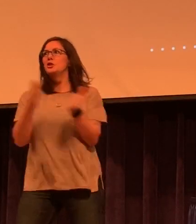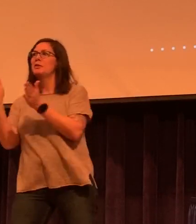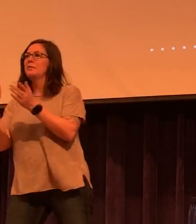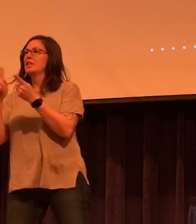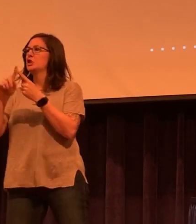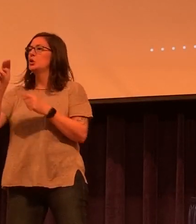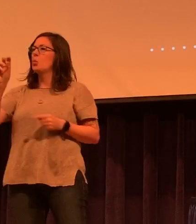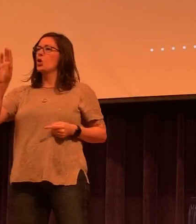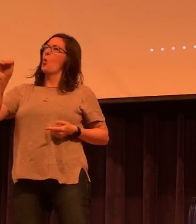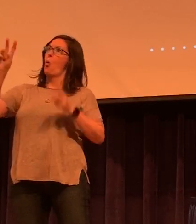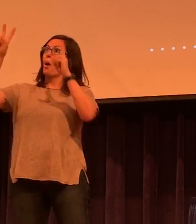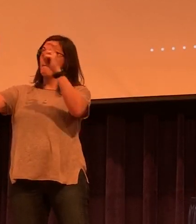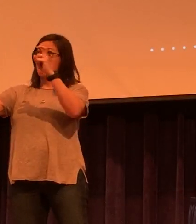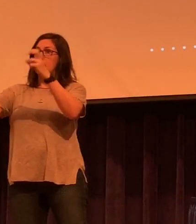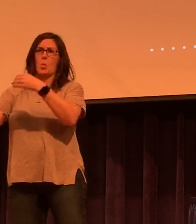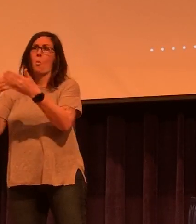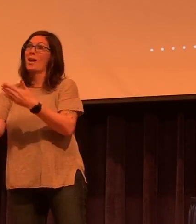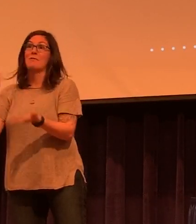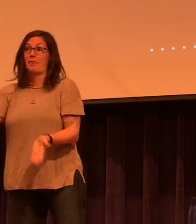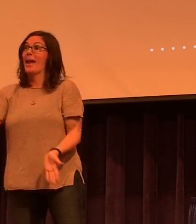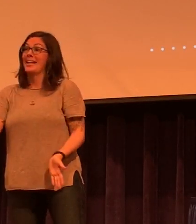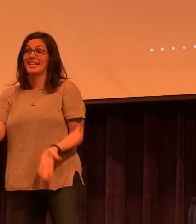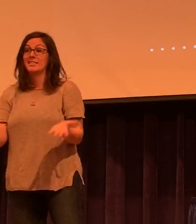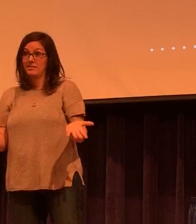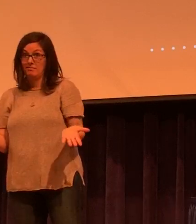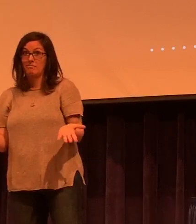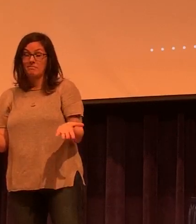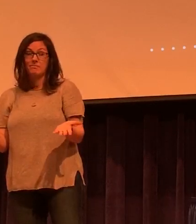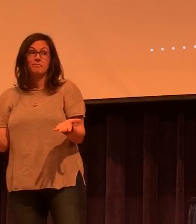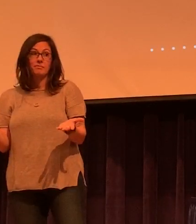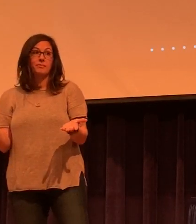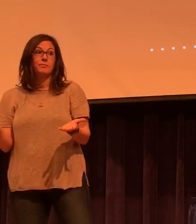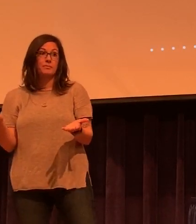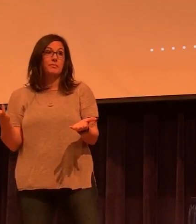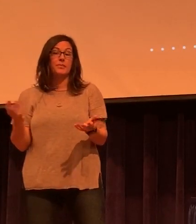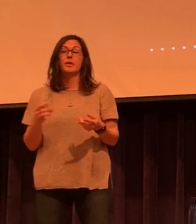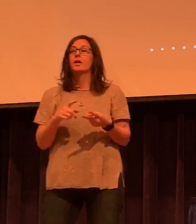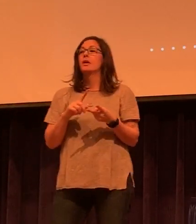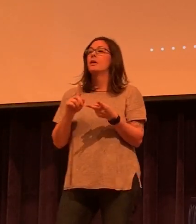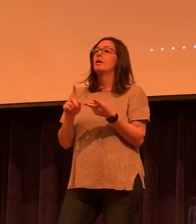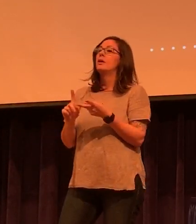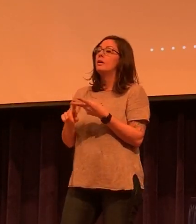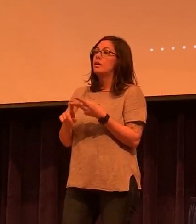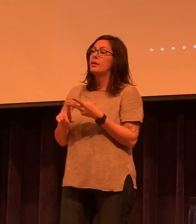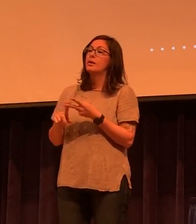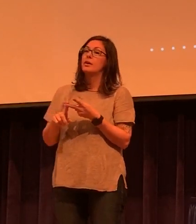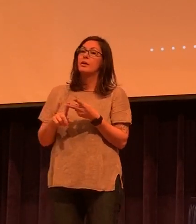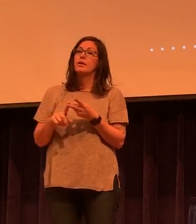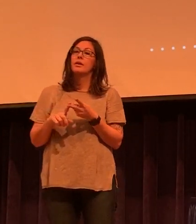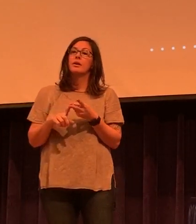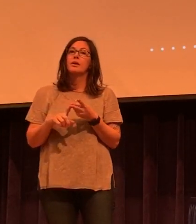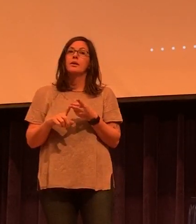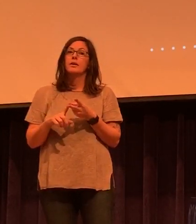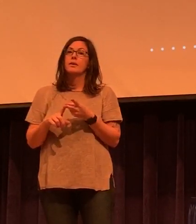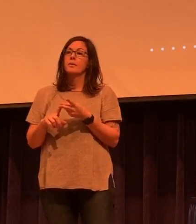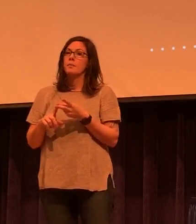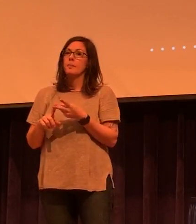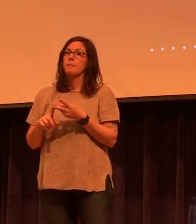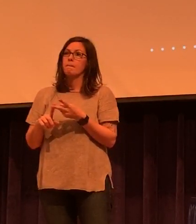language in favor of using audiological devices like cochlear implants or hearing aids to further push us toward a standard